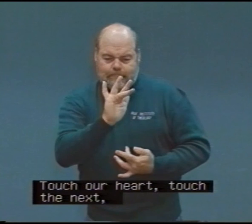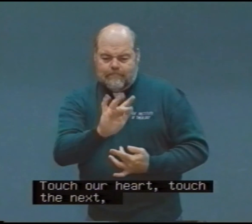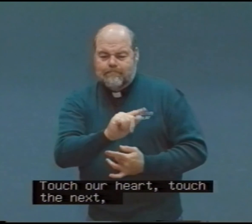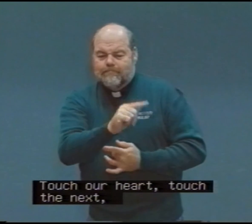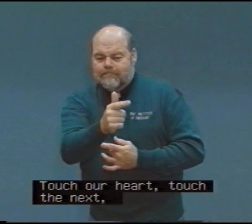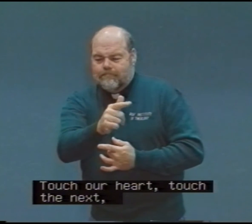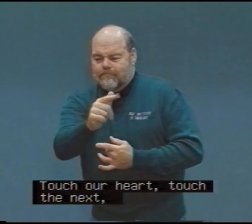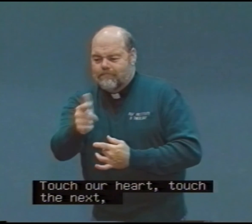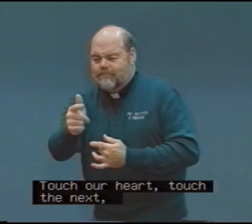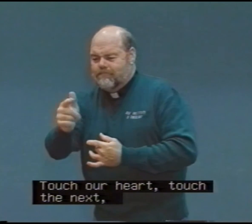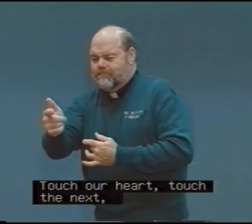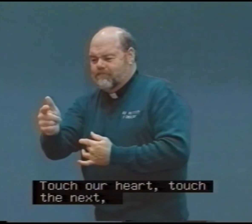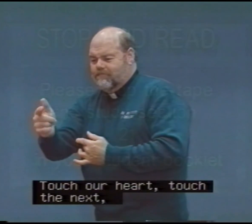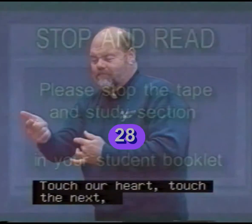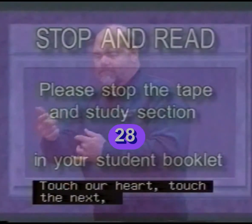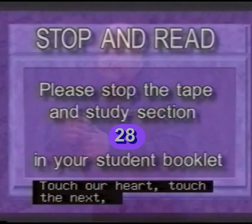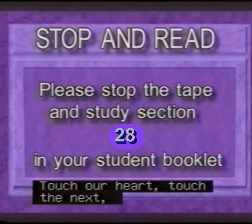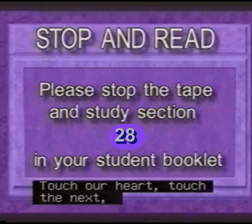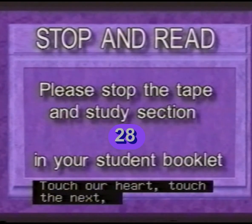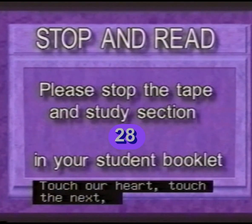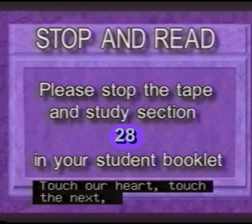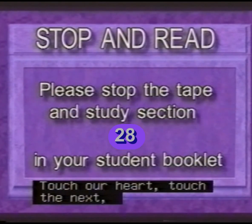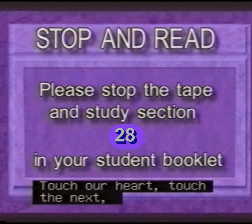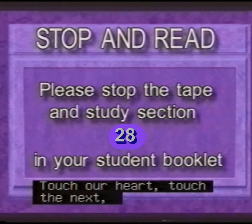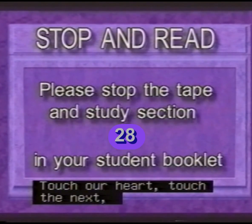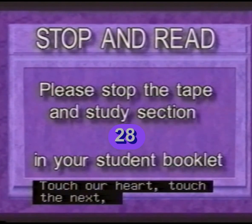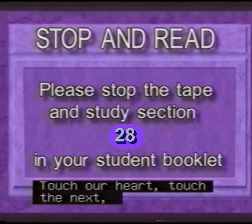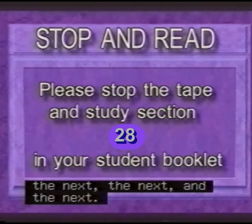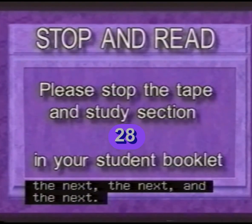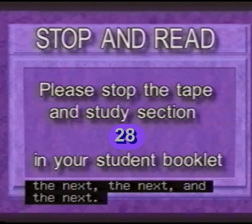Touch our heart. Touch the next. Touch the next.